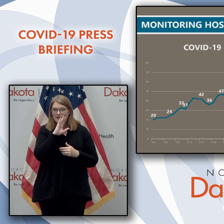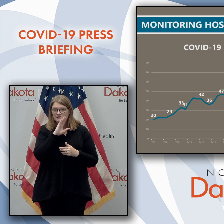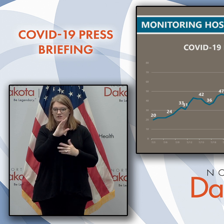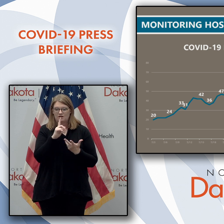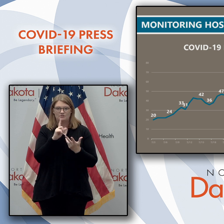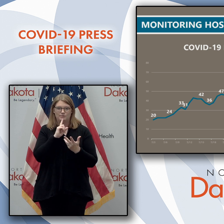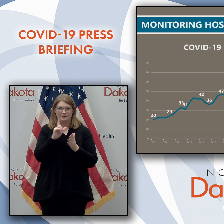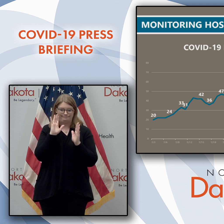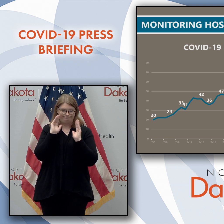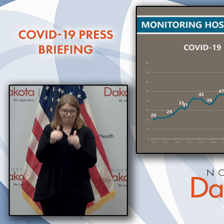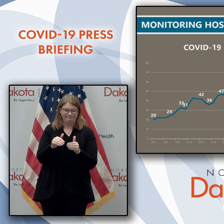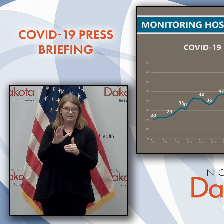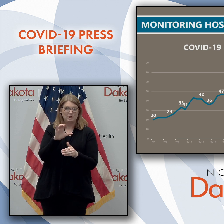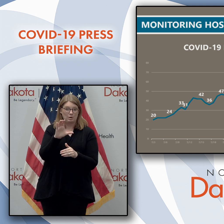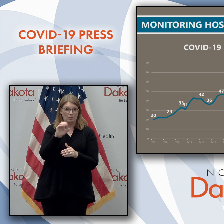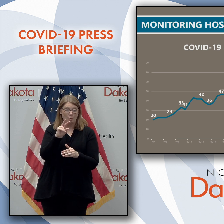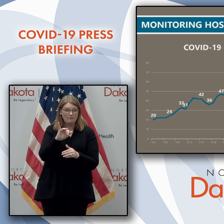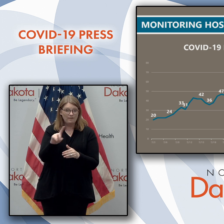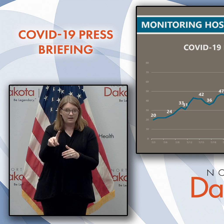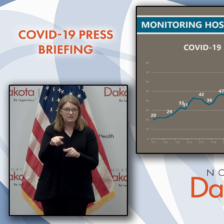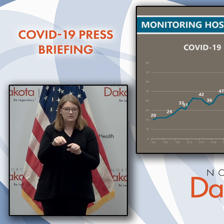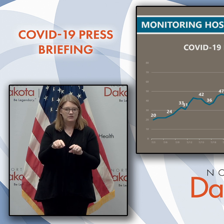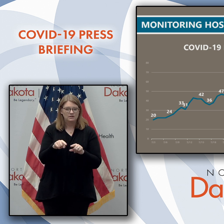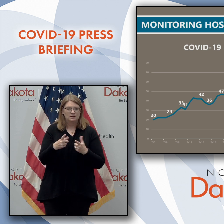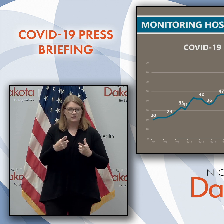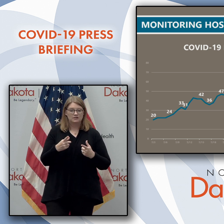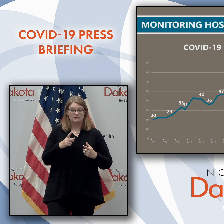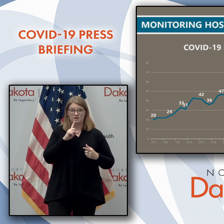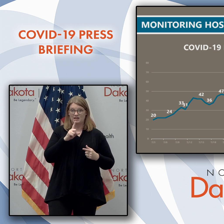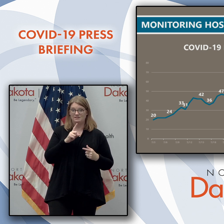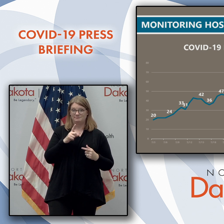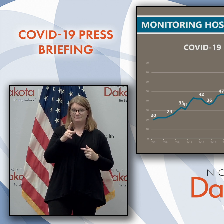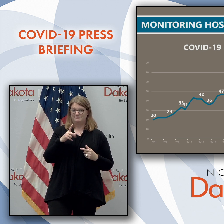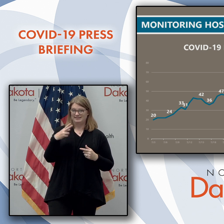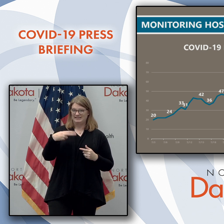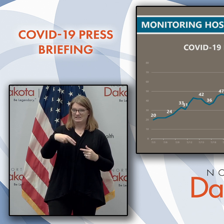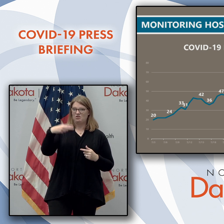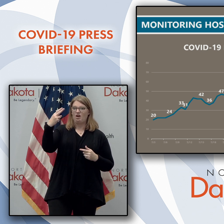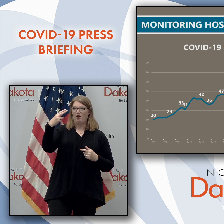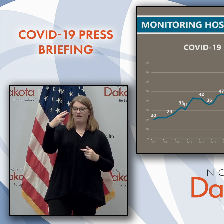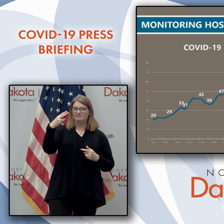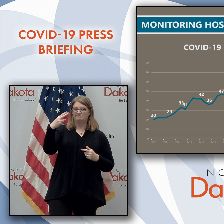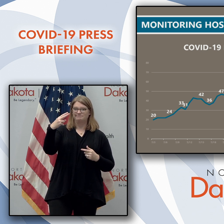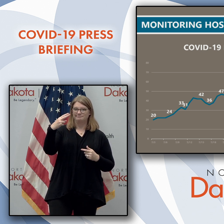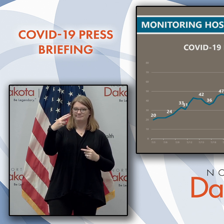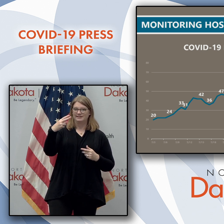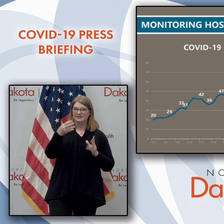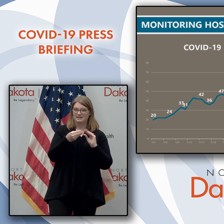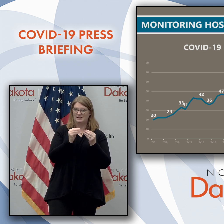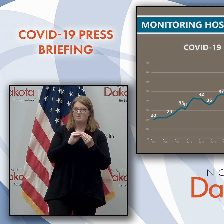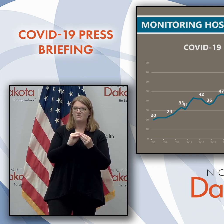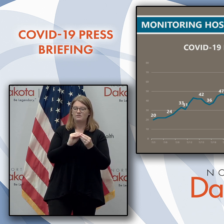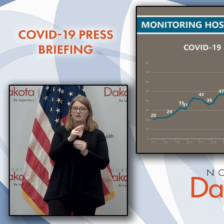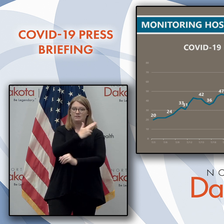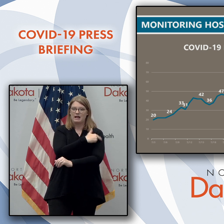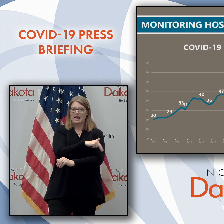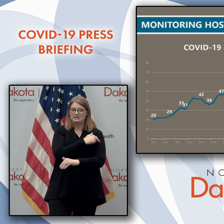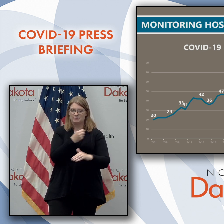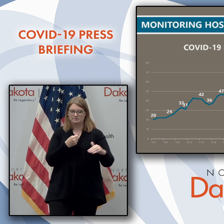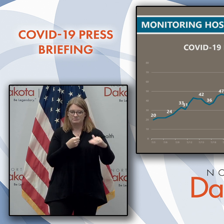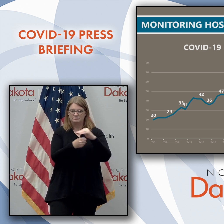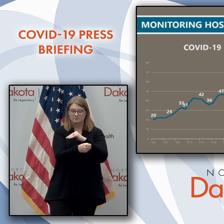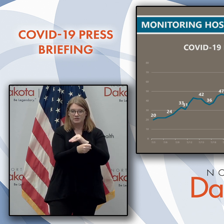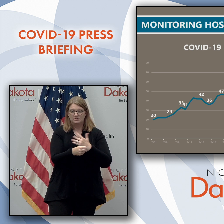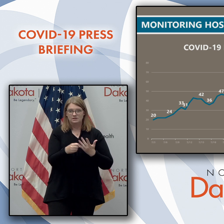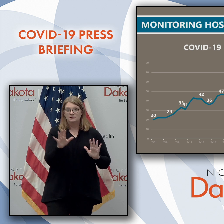COVID. It still represents, at least currently, our high watermark so far for hospitalization, but I want to assure people that with our